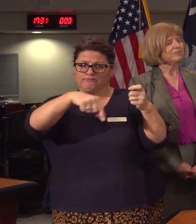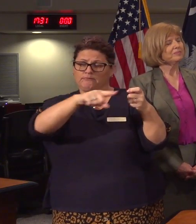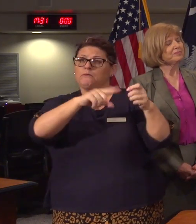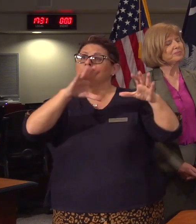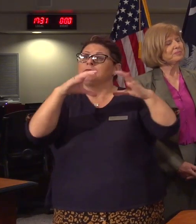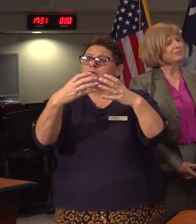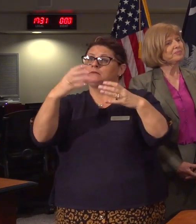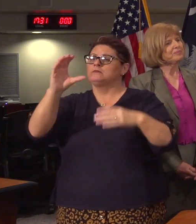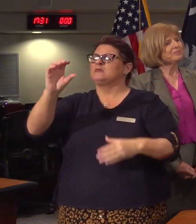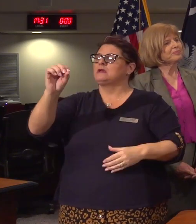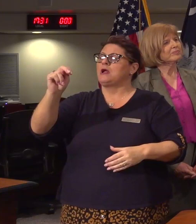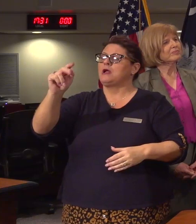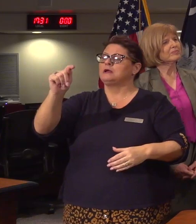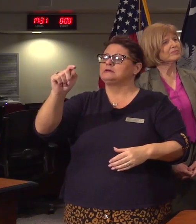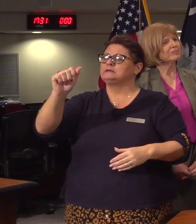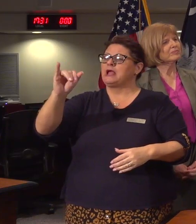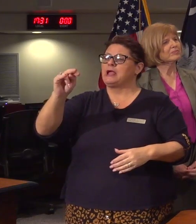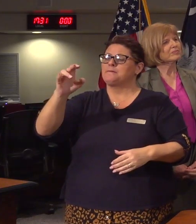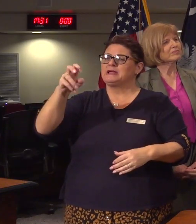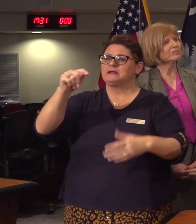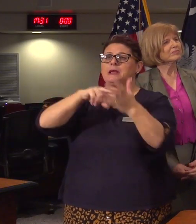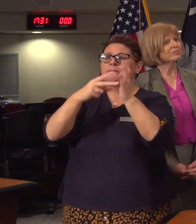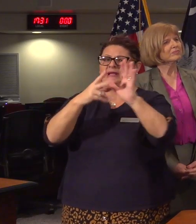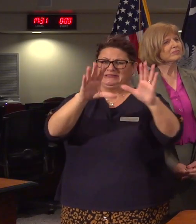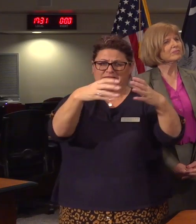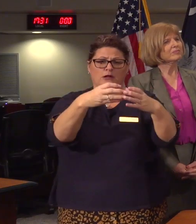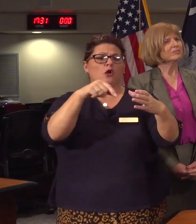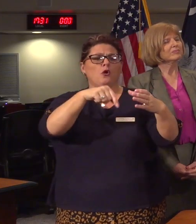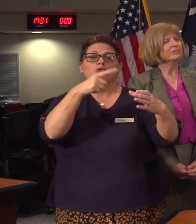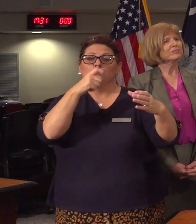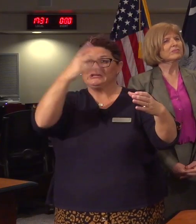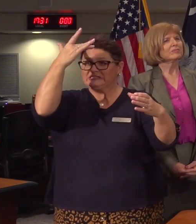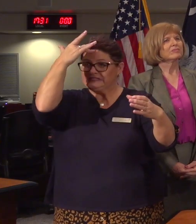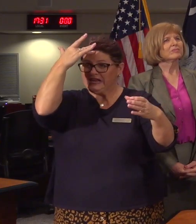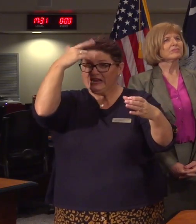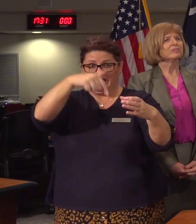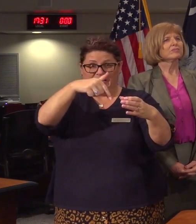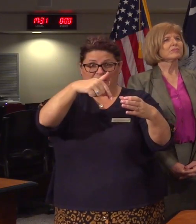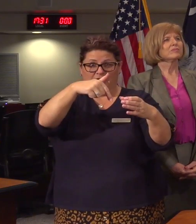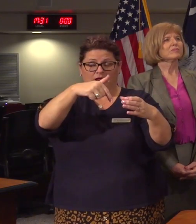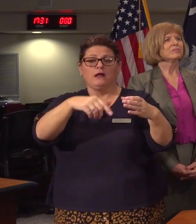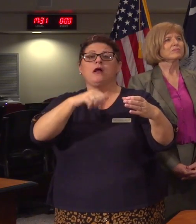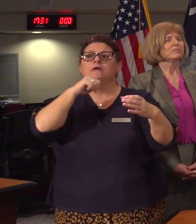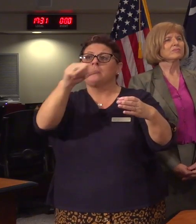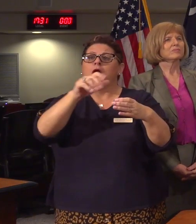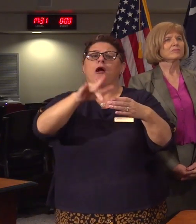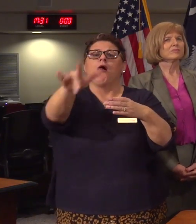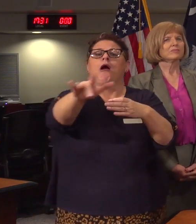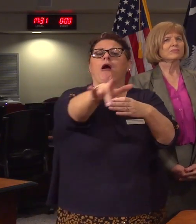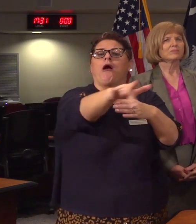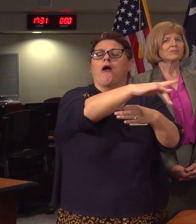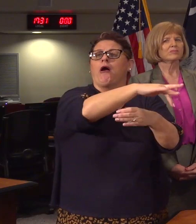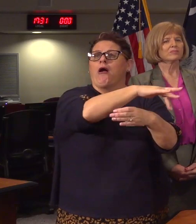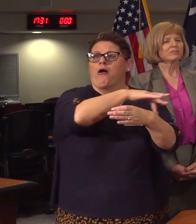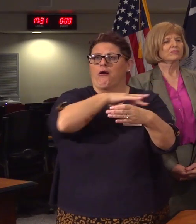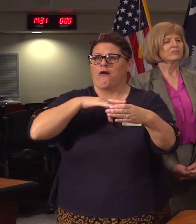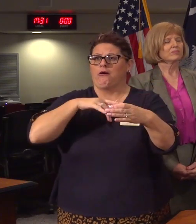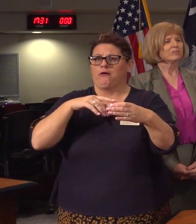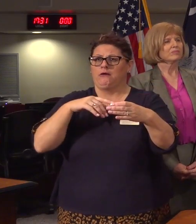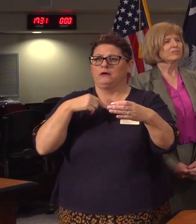containment is to identify individual cases of illness and stop the chain of transmission from individuals when